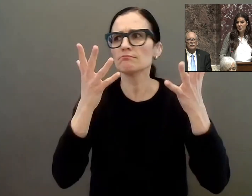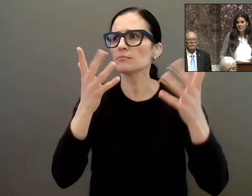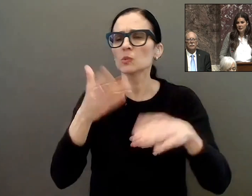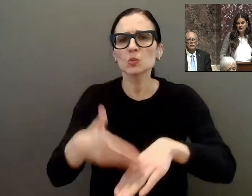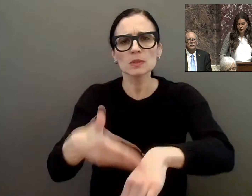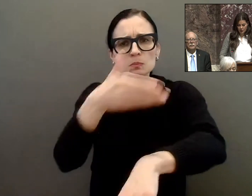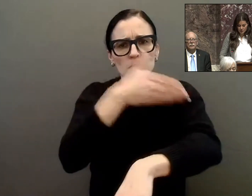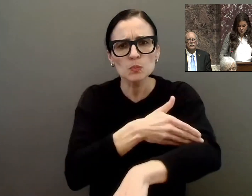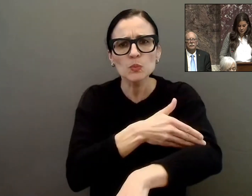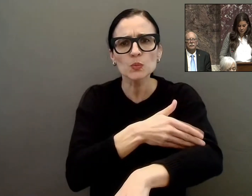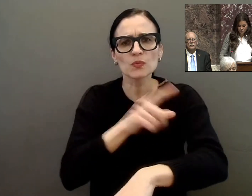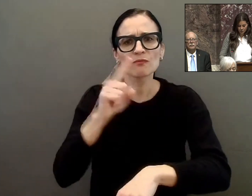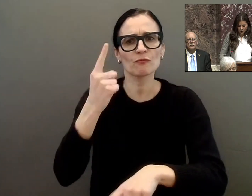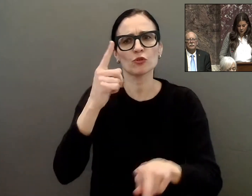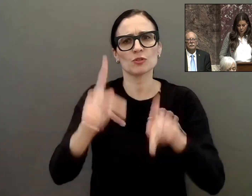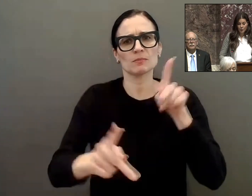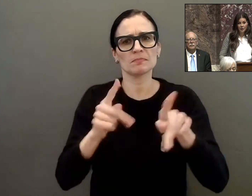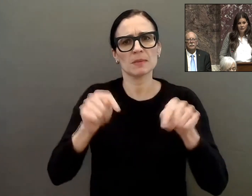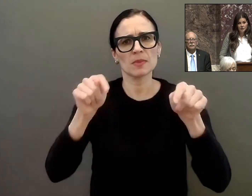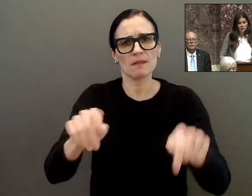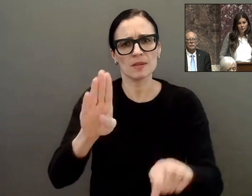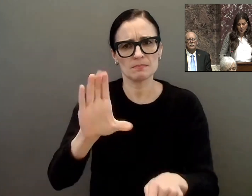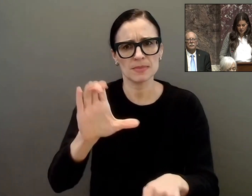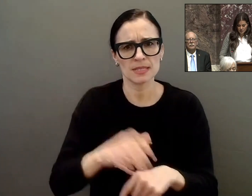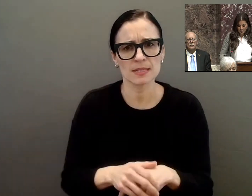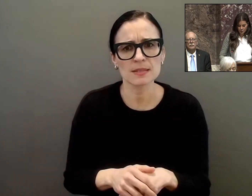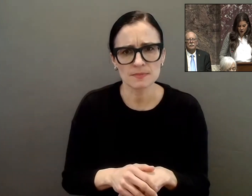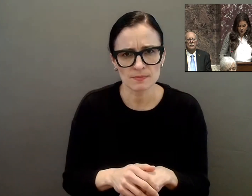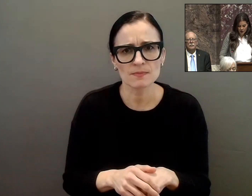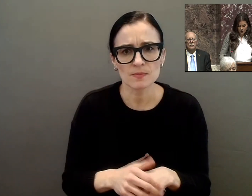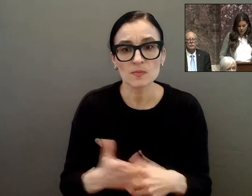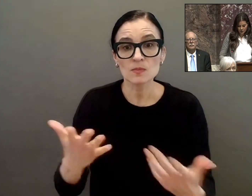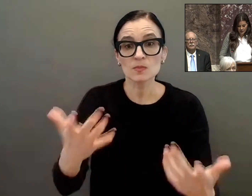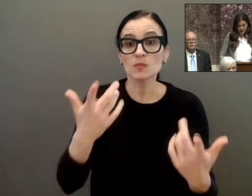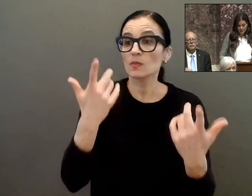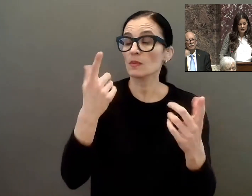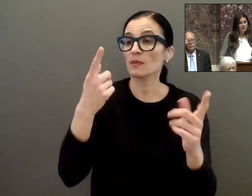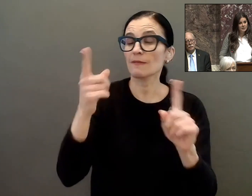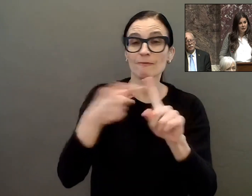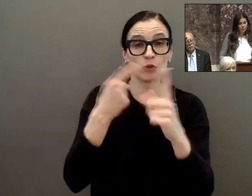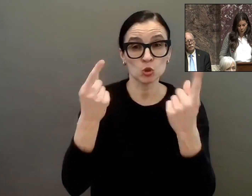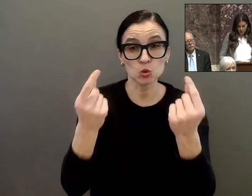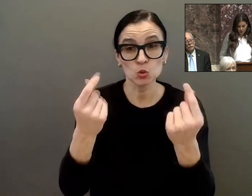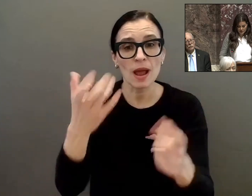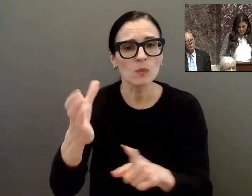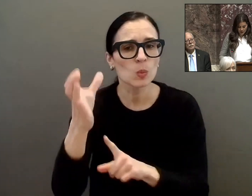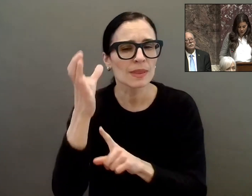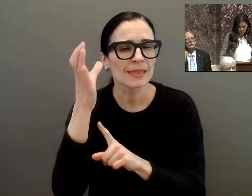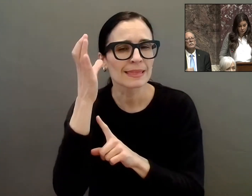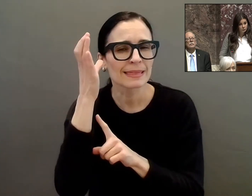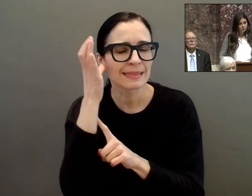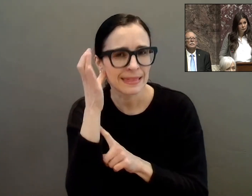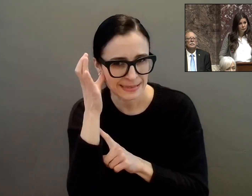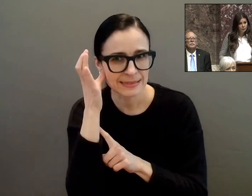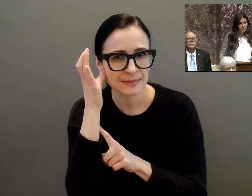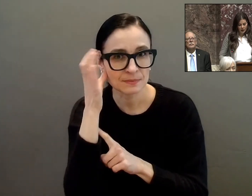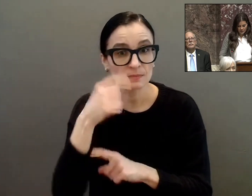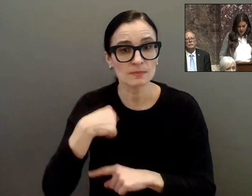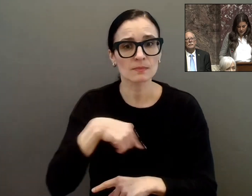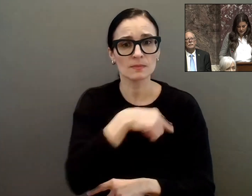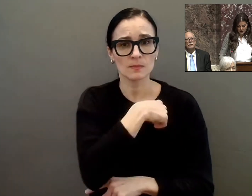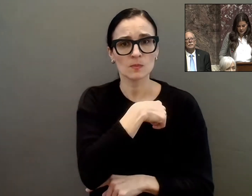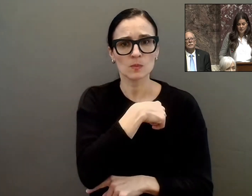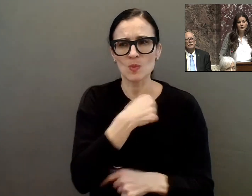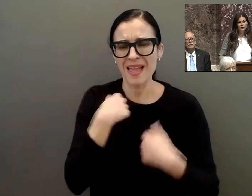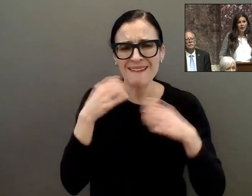we must listen first. We were given 2 ears and 1 mouth, and that means listening more than we speak. And